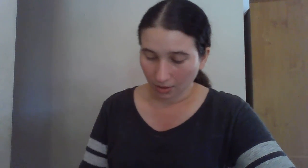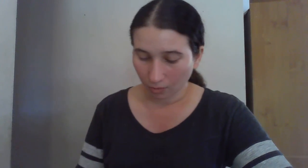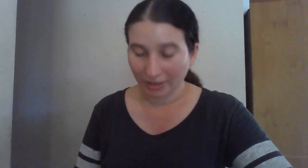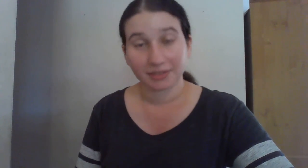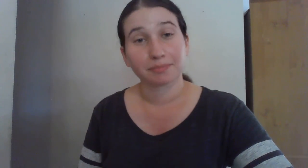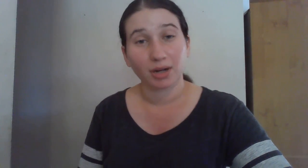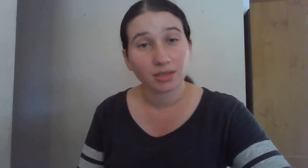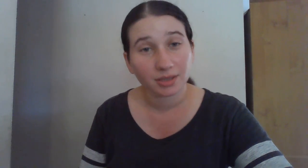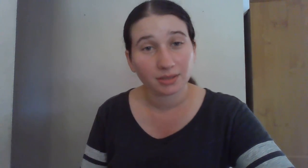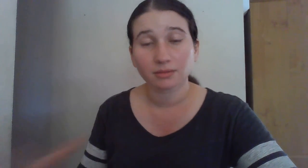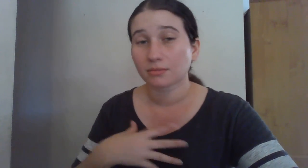White person.